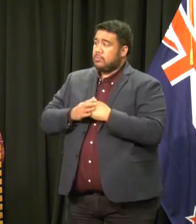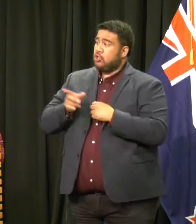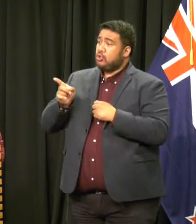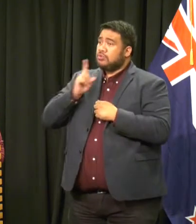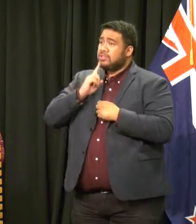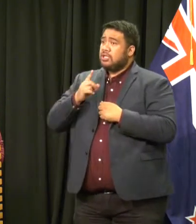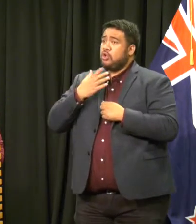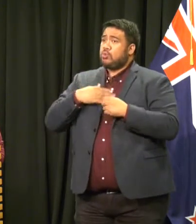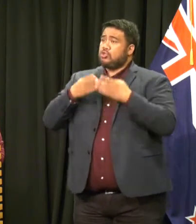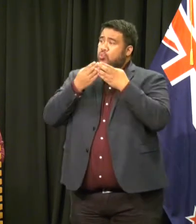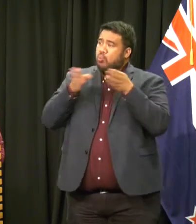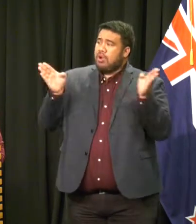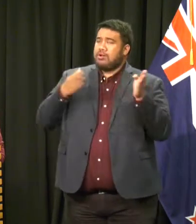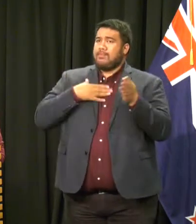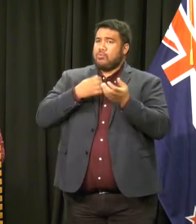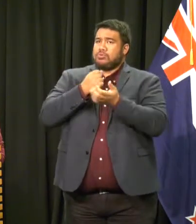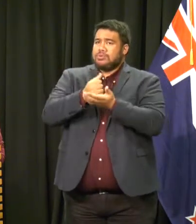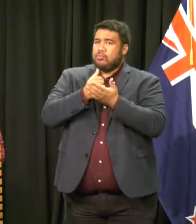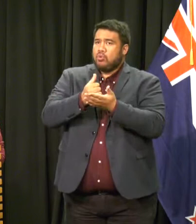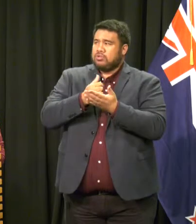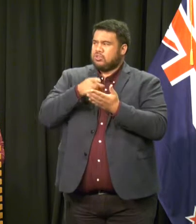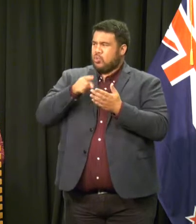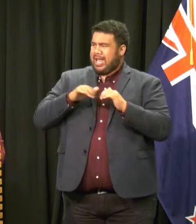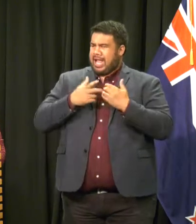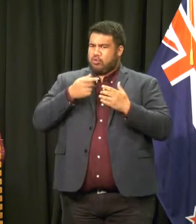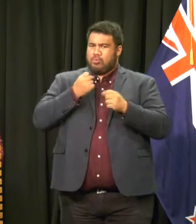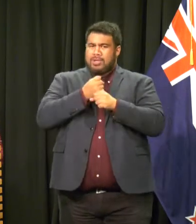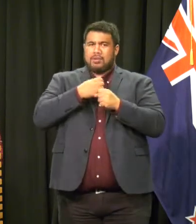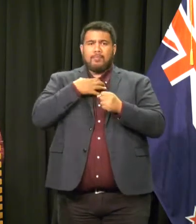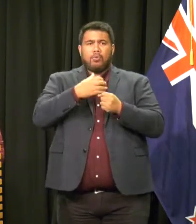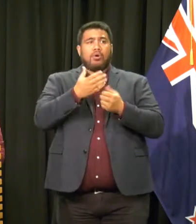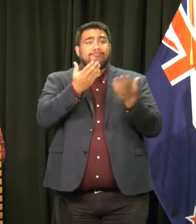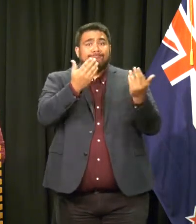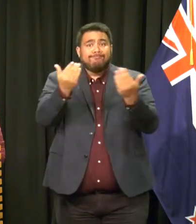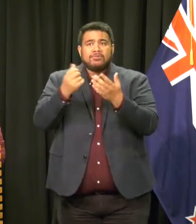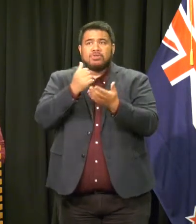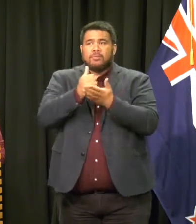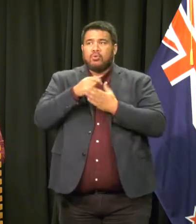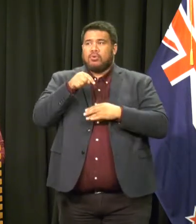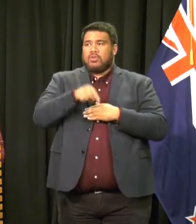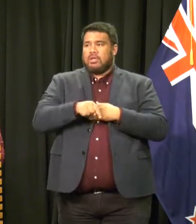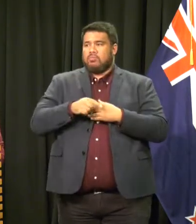for that bill. What's the process for doing that? Oh, of course, for me it would be